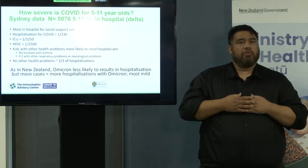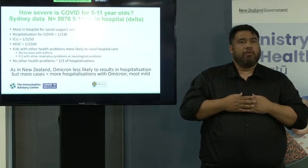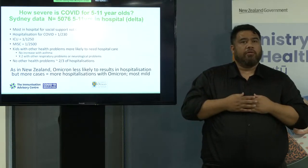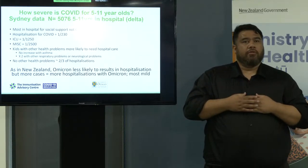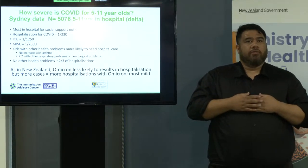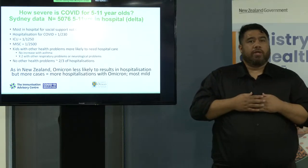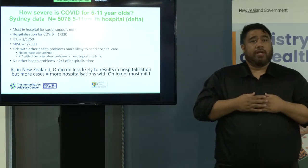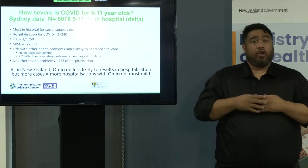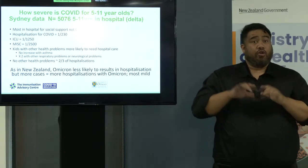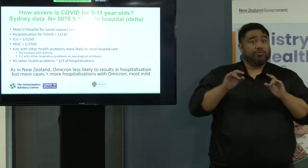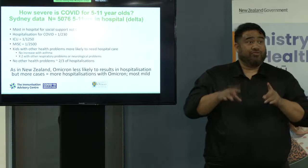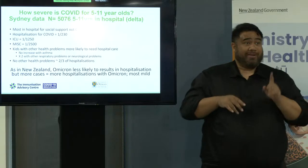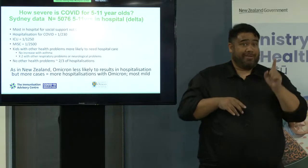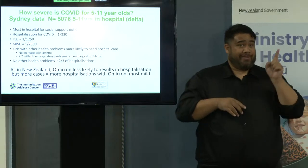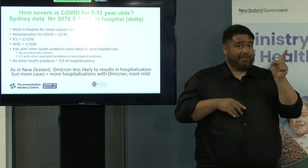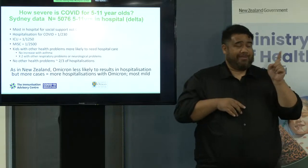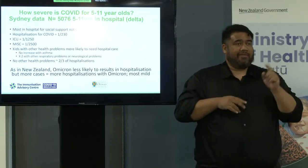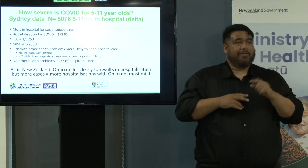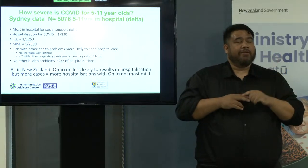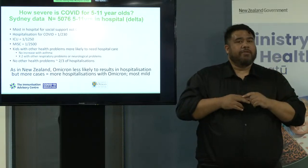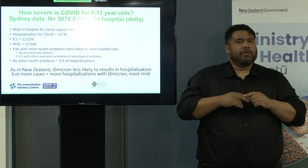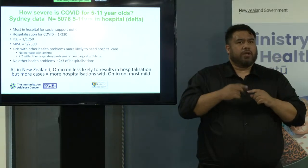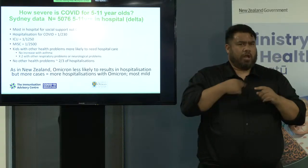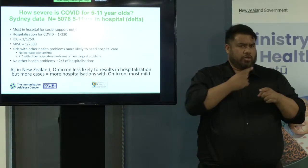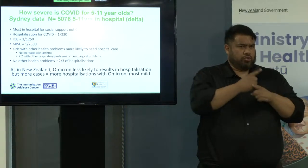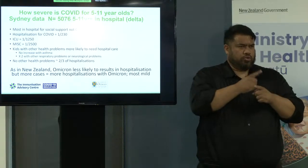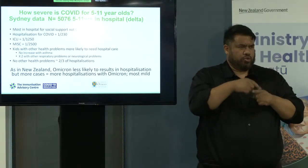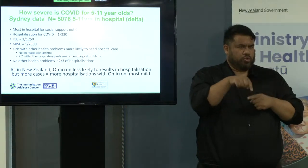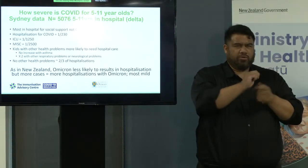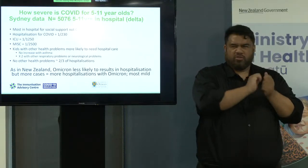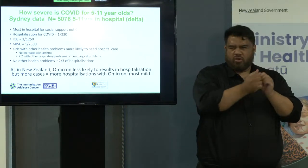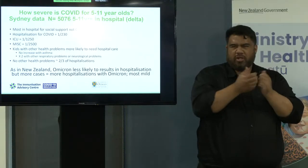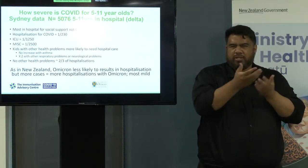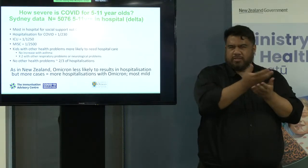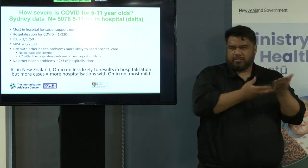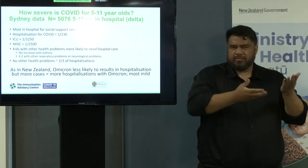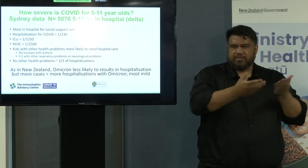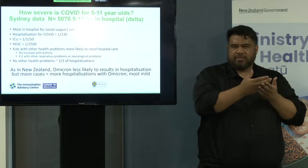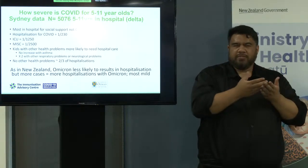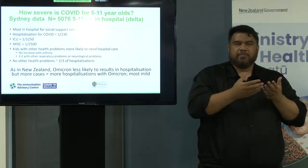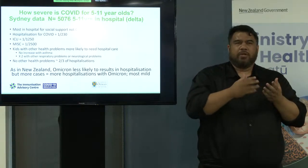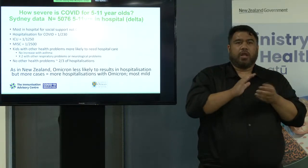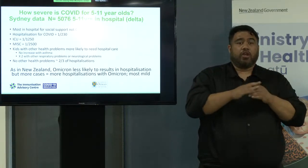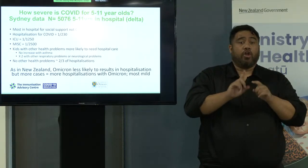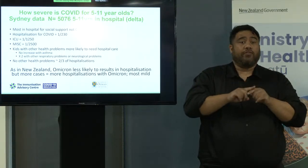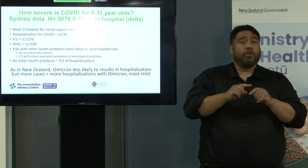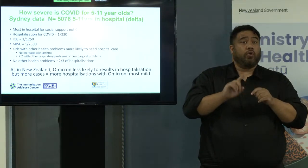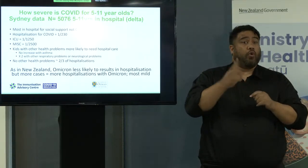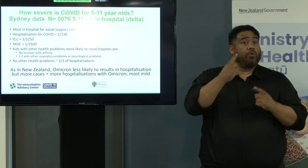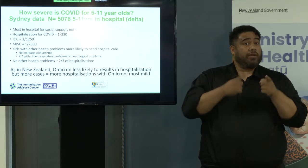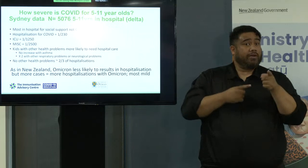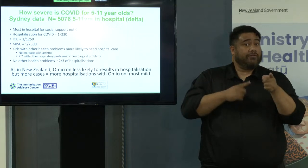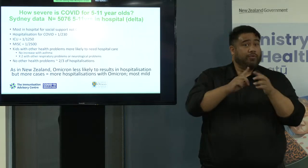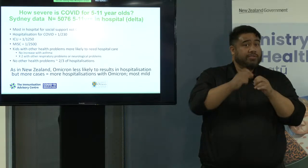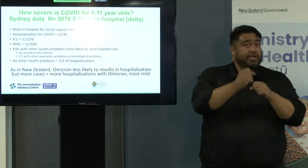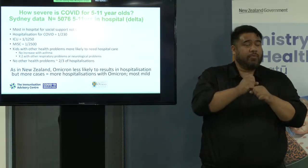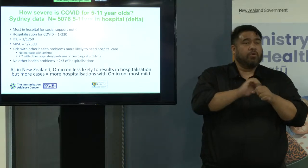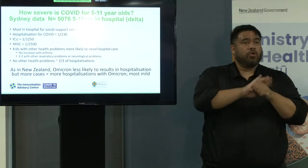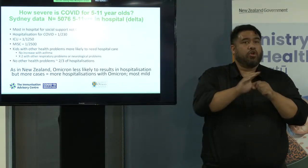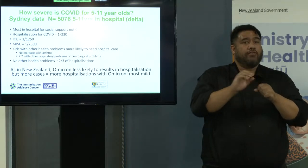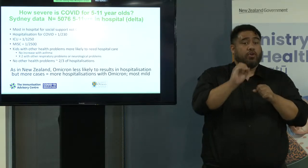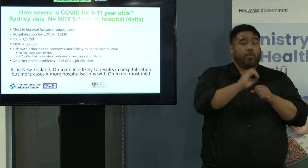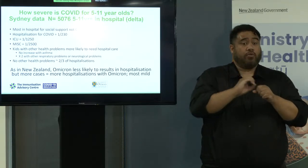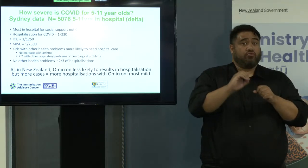saying that as I think has been seen, particularly in Auckland, that Omicron, even though it's